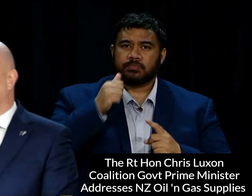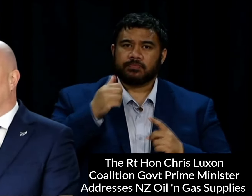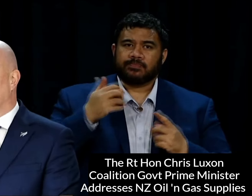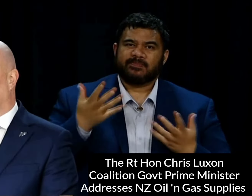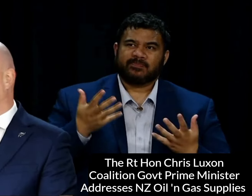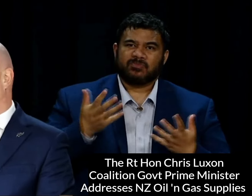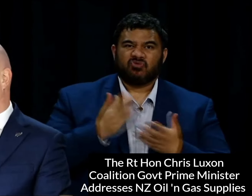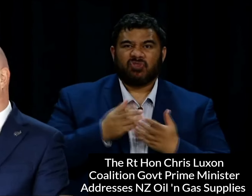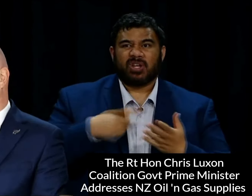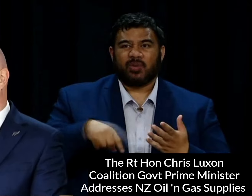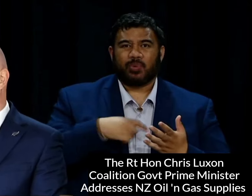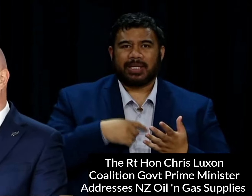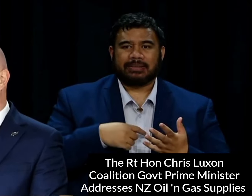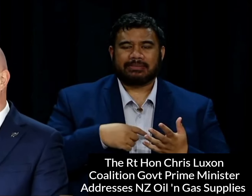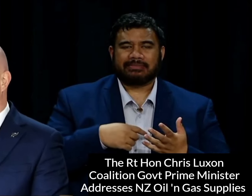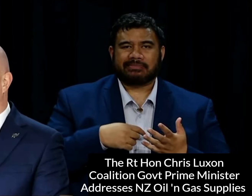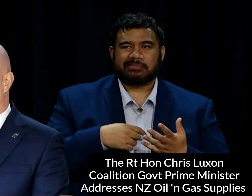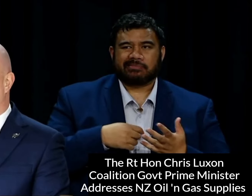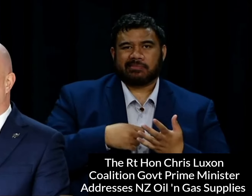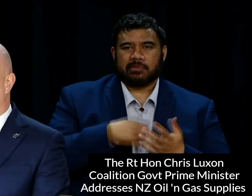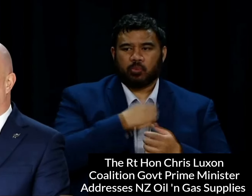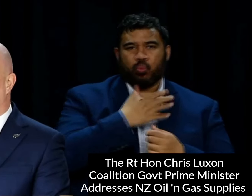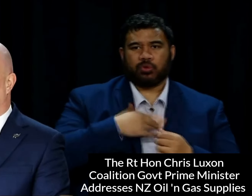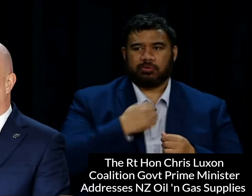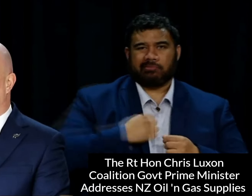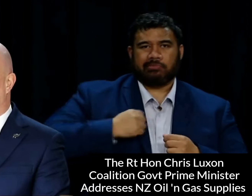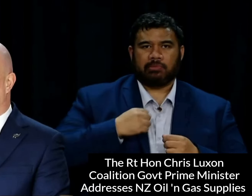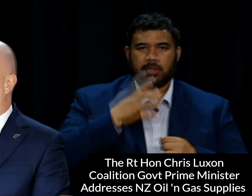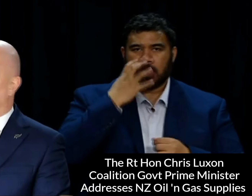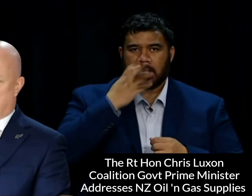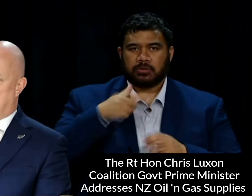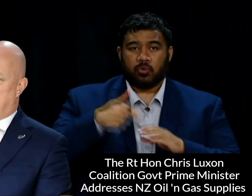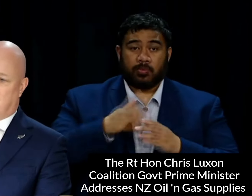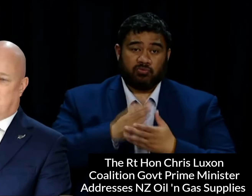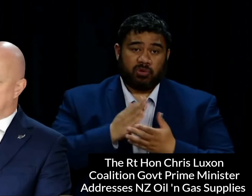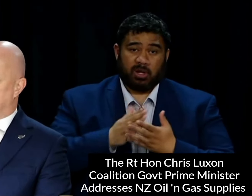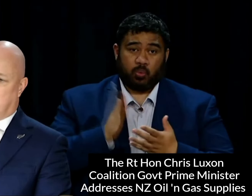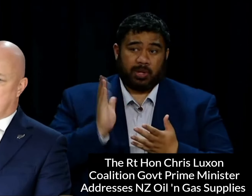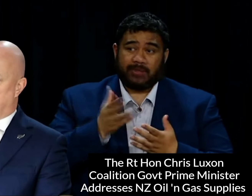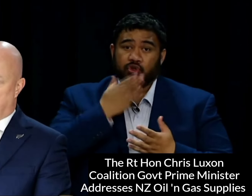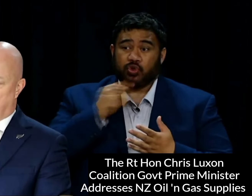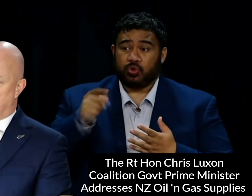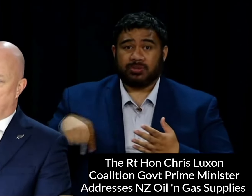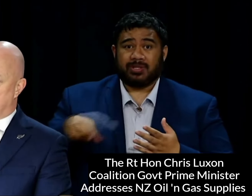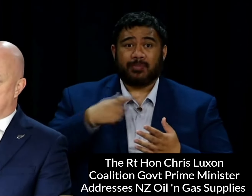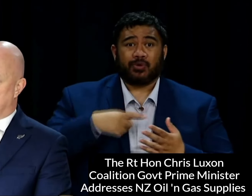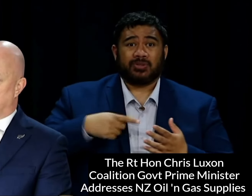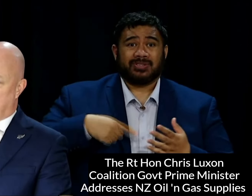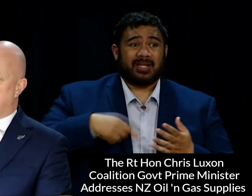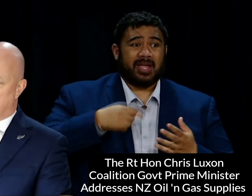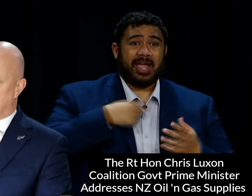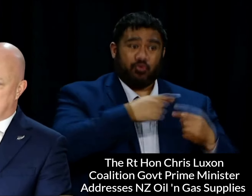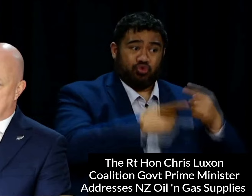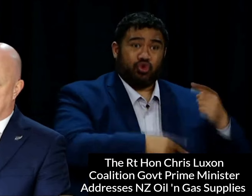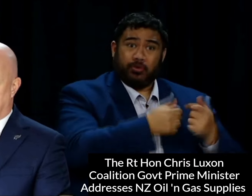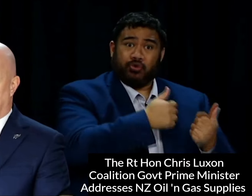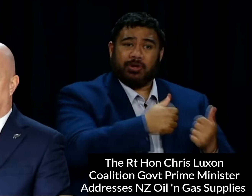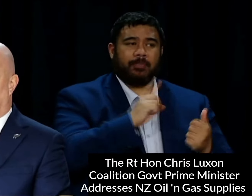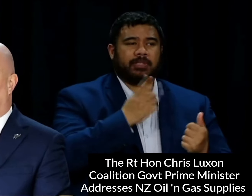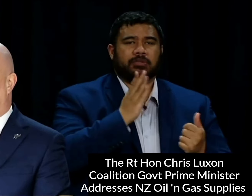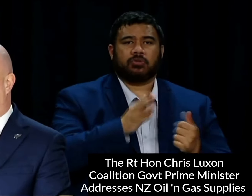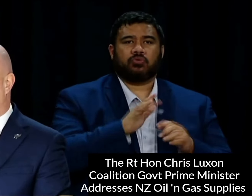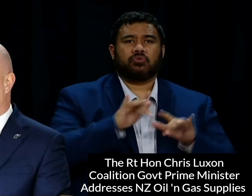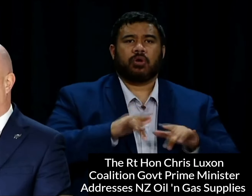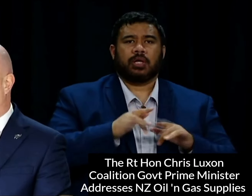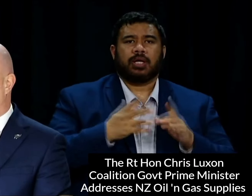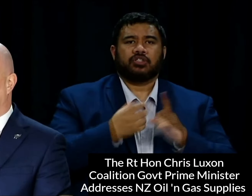deal with it, the reality is that we still use gas in our system, because as high as we are relative to the rest of the world on renewables, it's still not 100%.